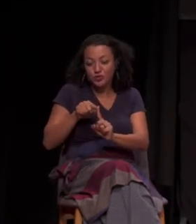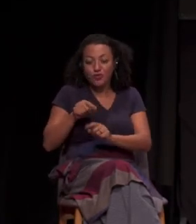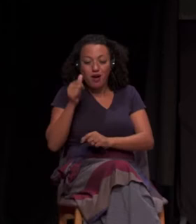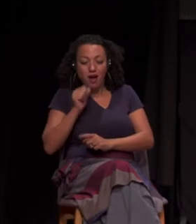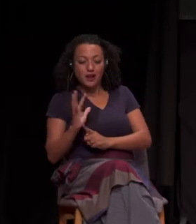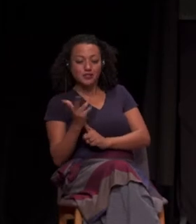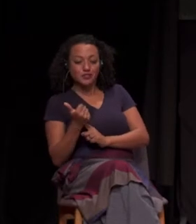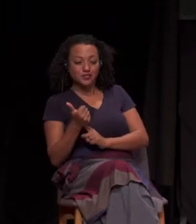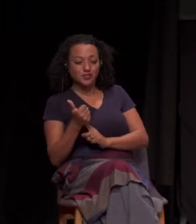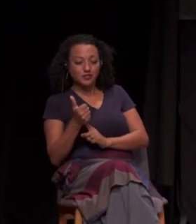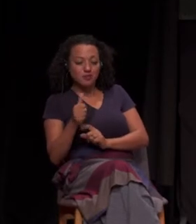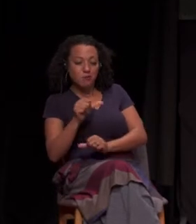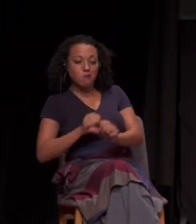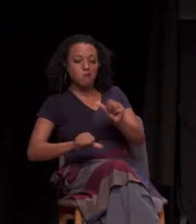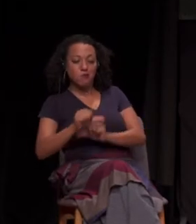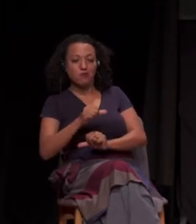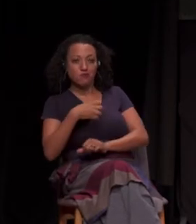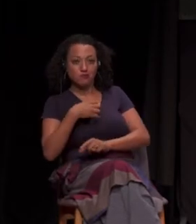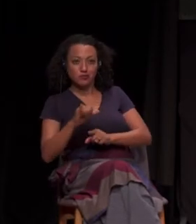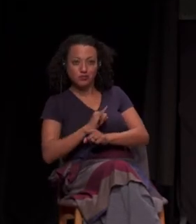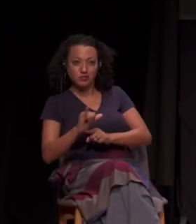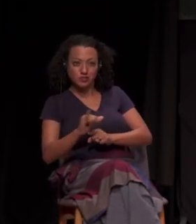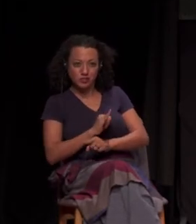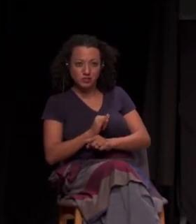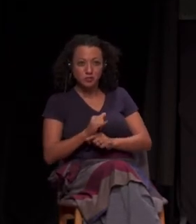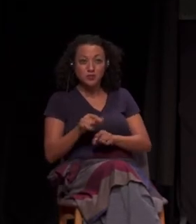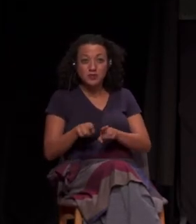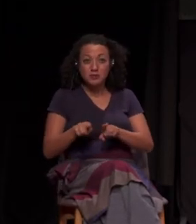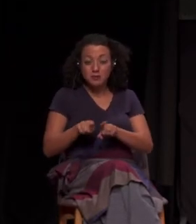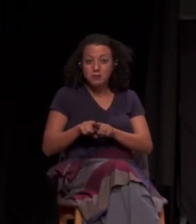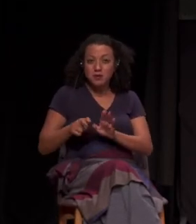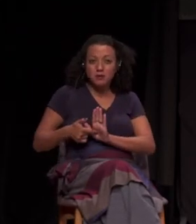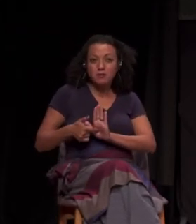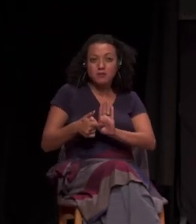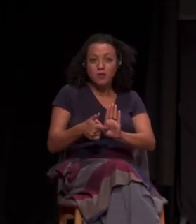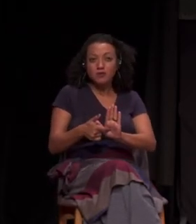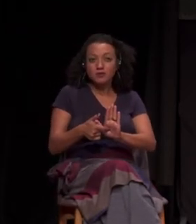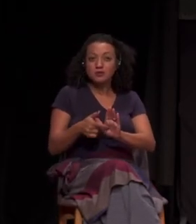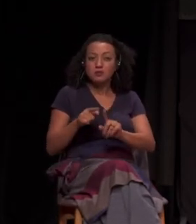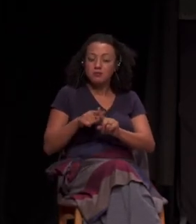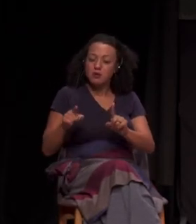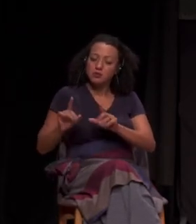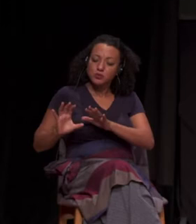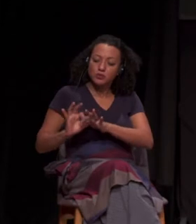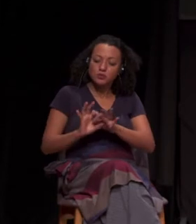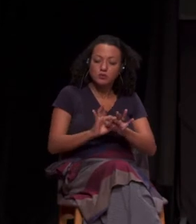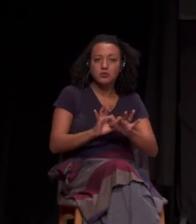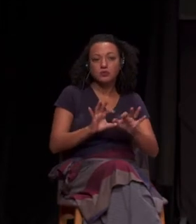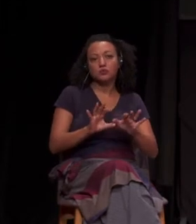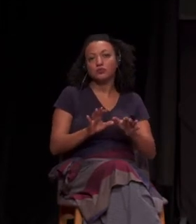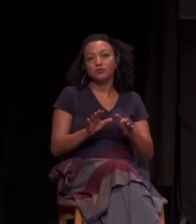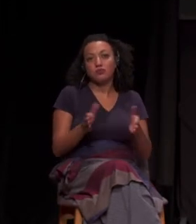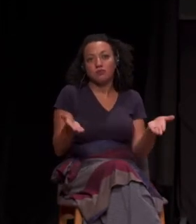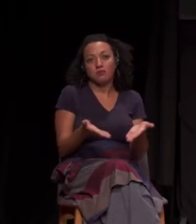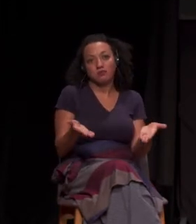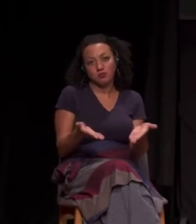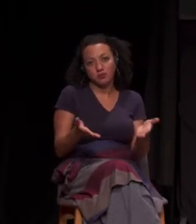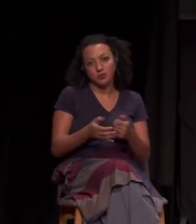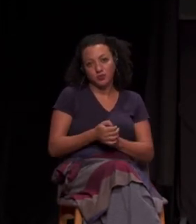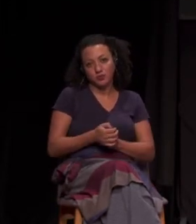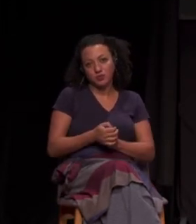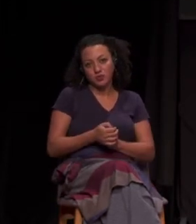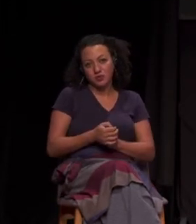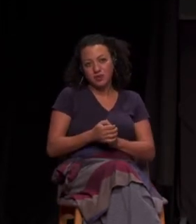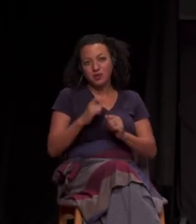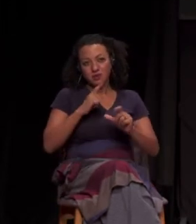contemporary context, and humanizing it in that way. So when you know, her glitter and the pink spray paint